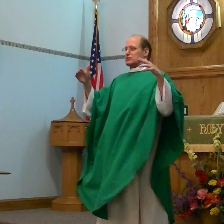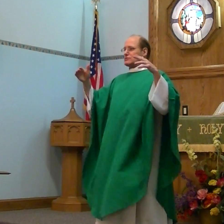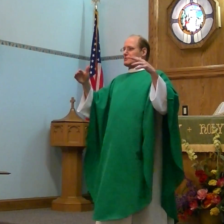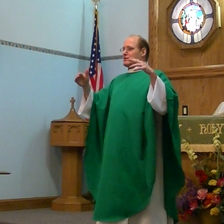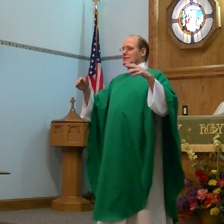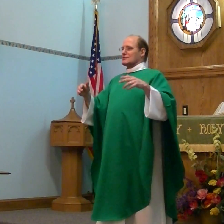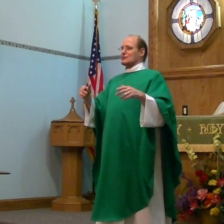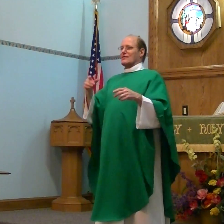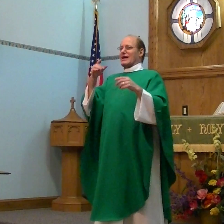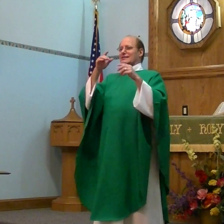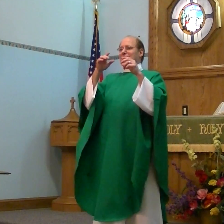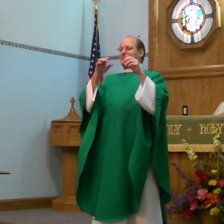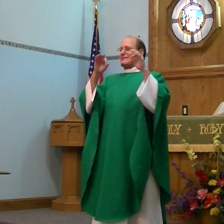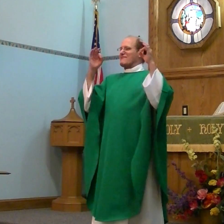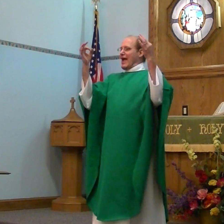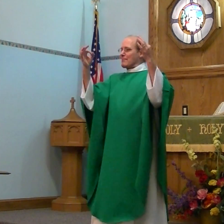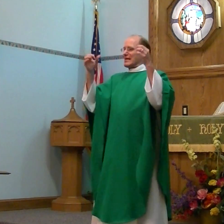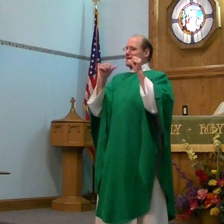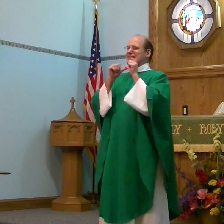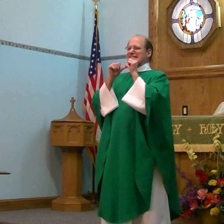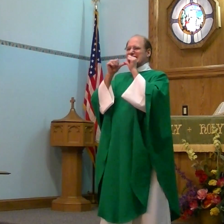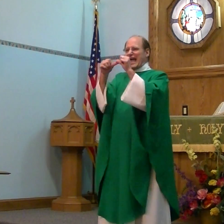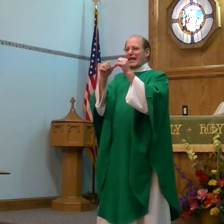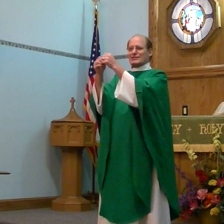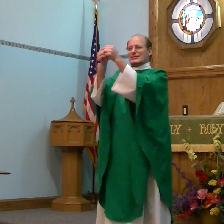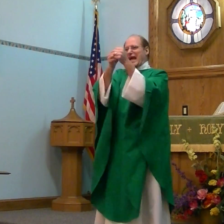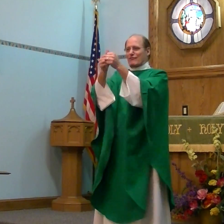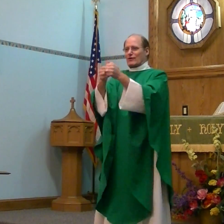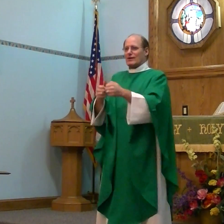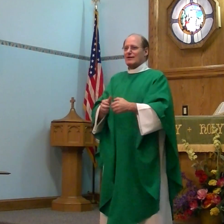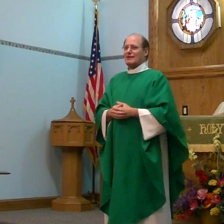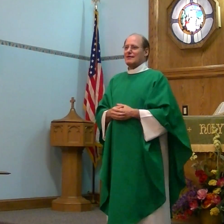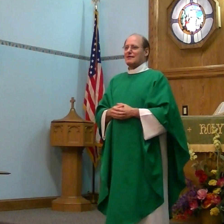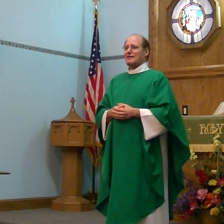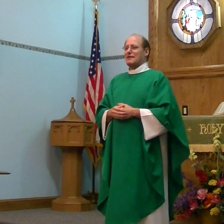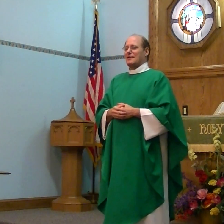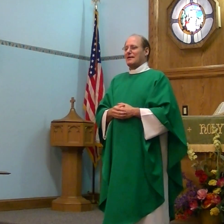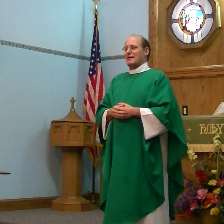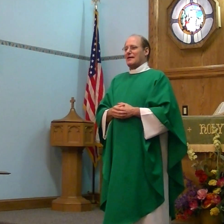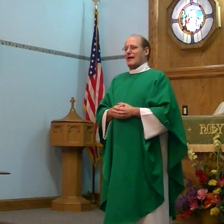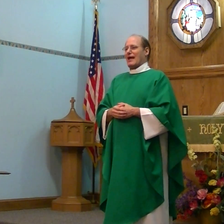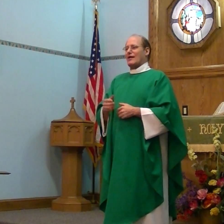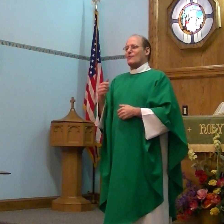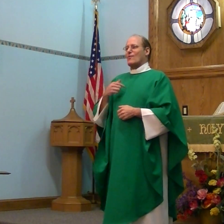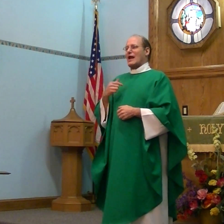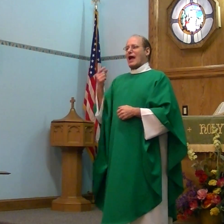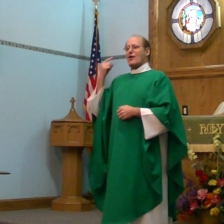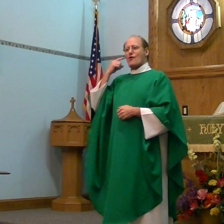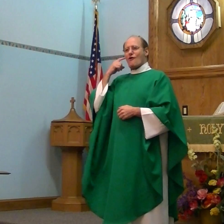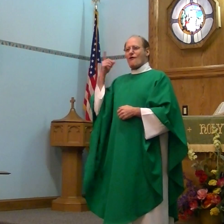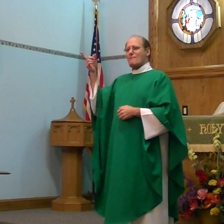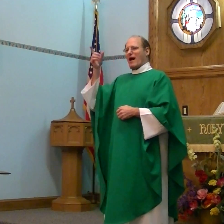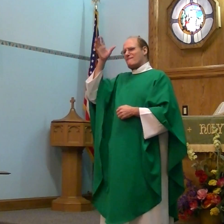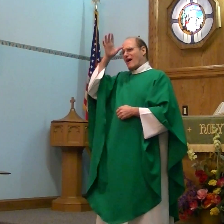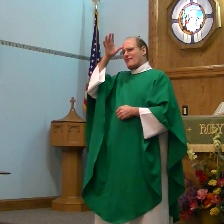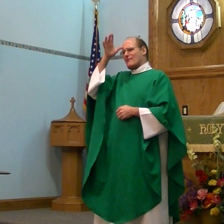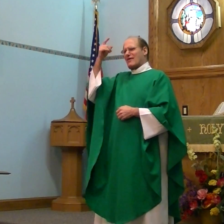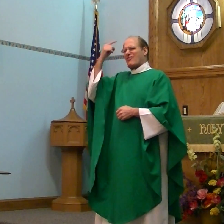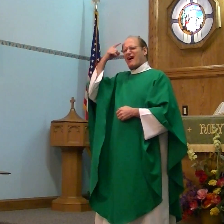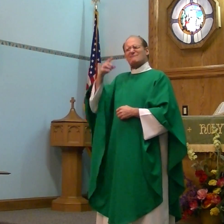So that the family can stay together. And when I heard my father, I thought,